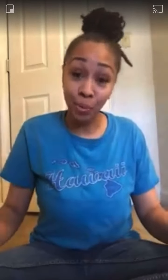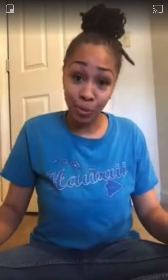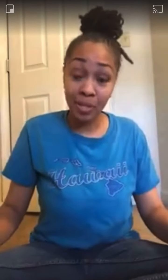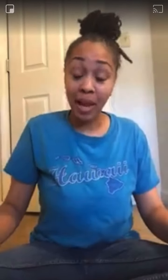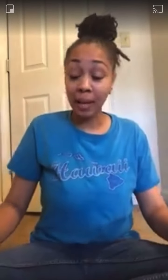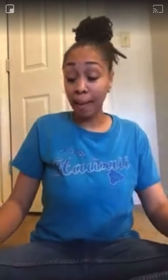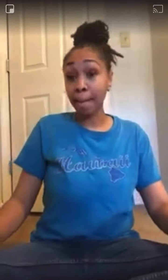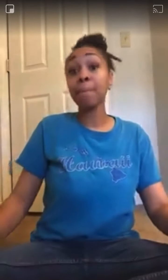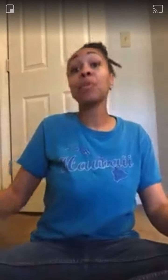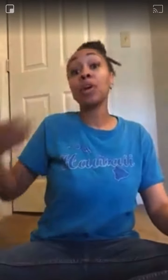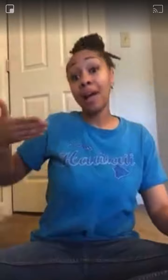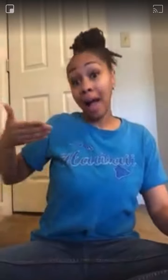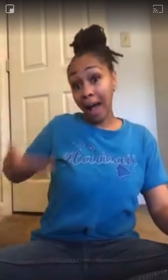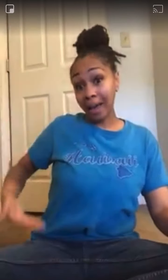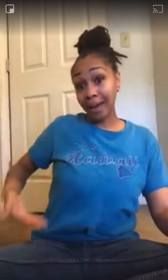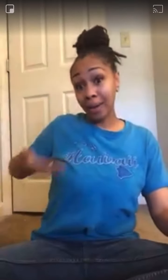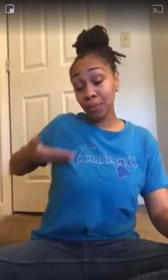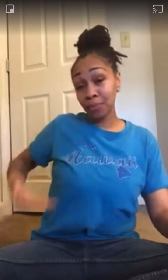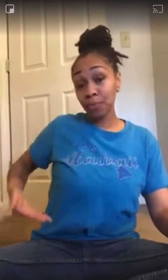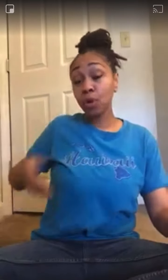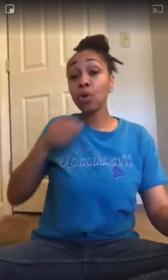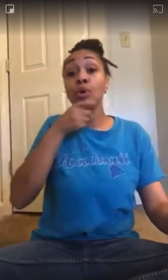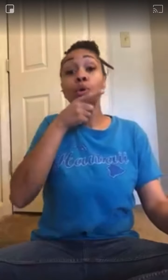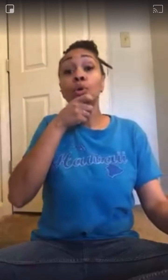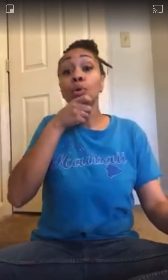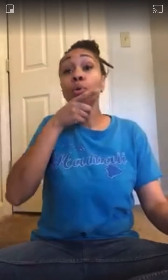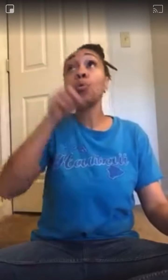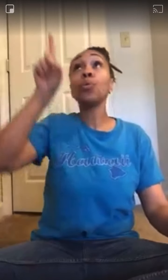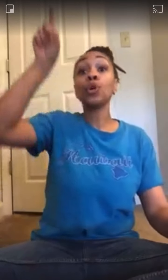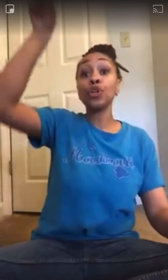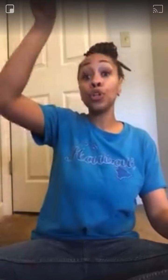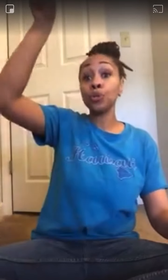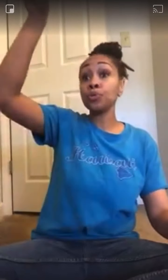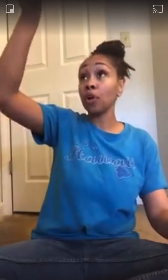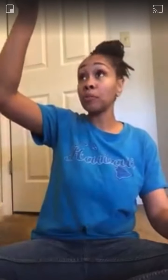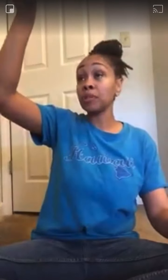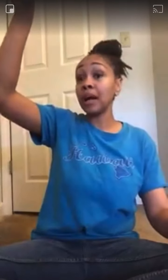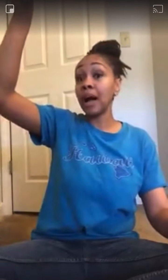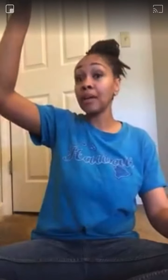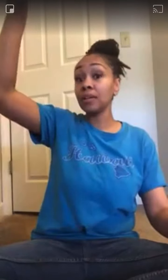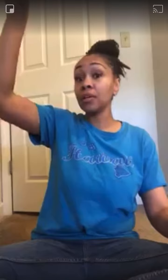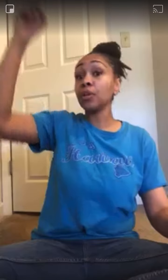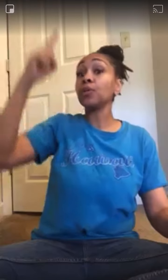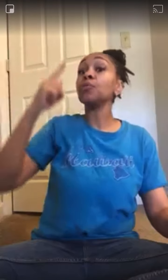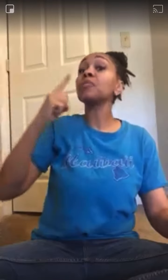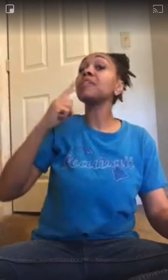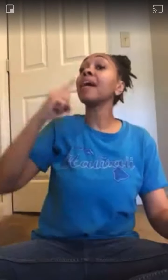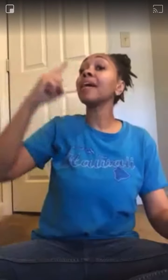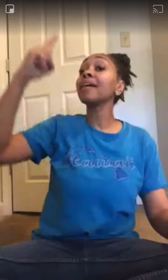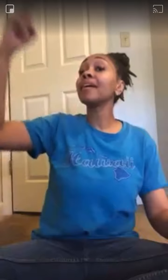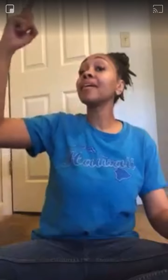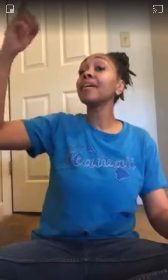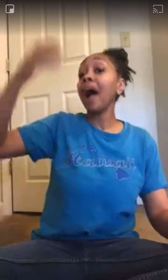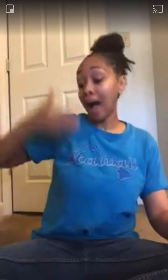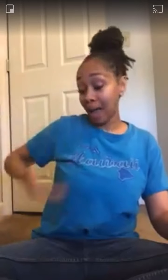you say I am. I am who you, talking to God, you say I